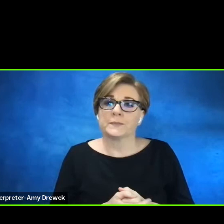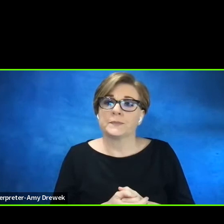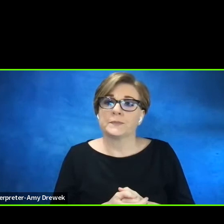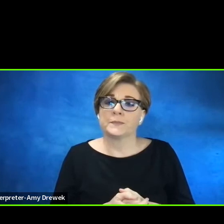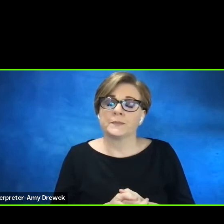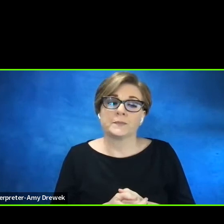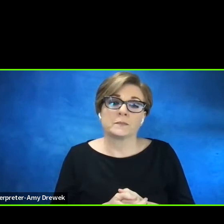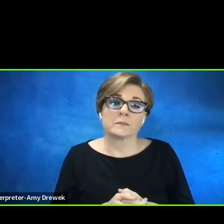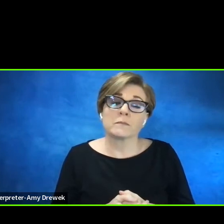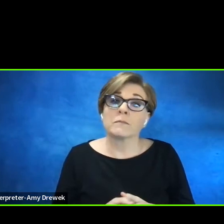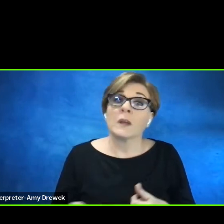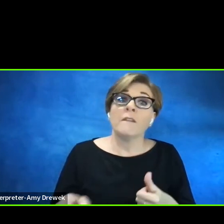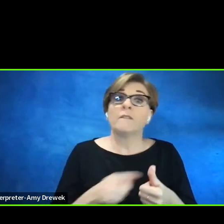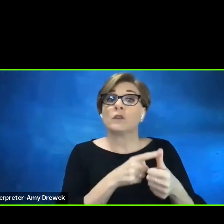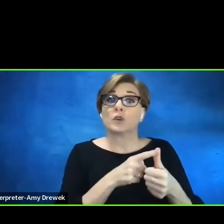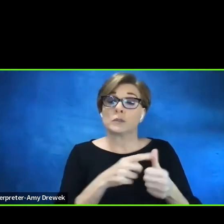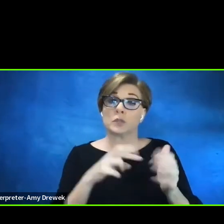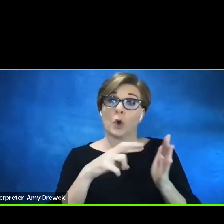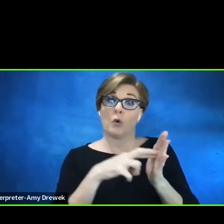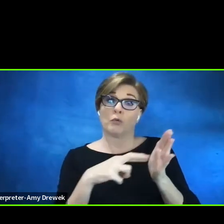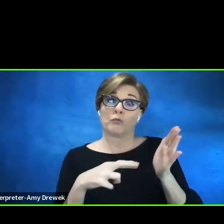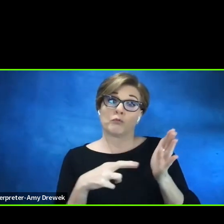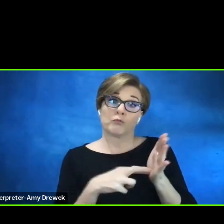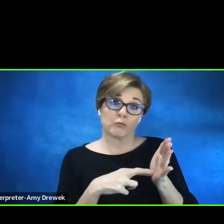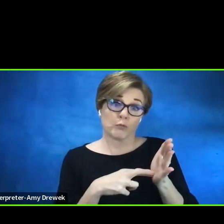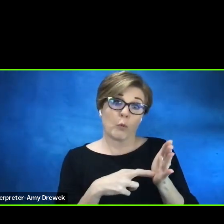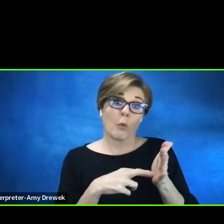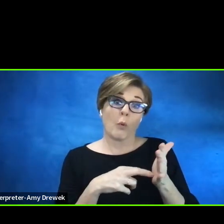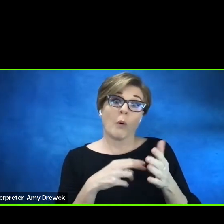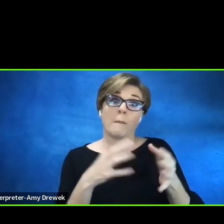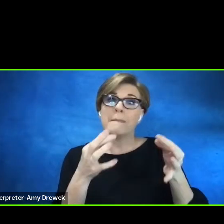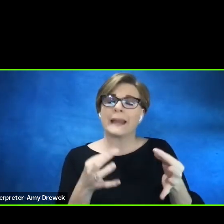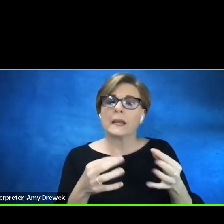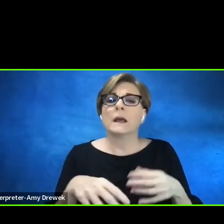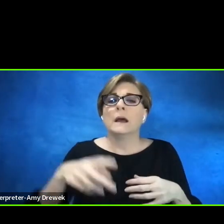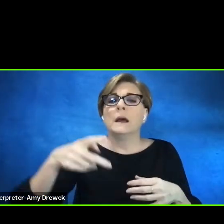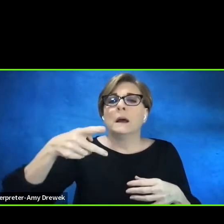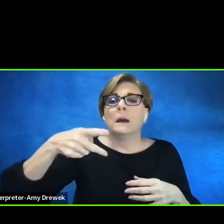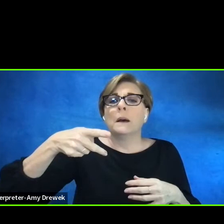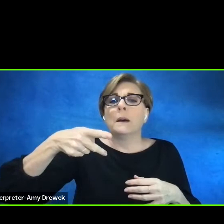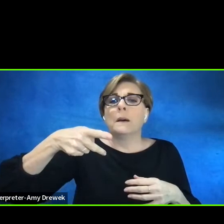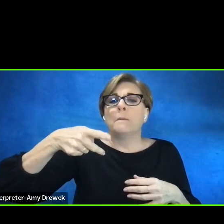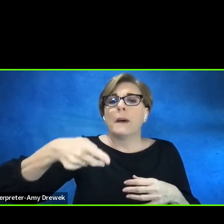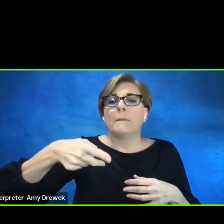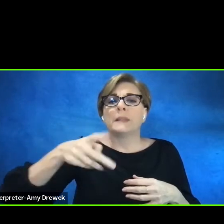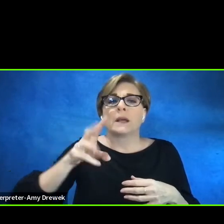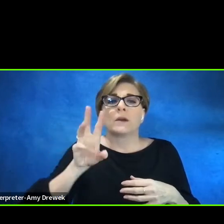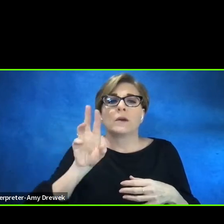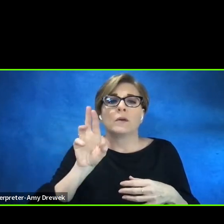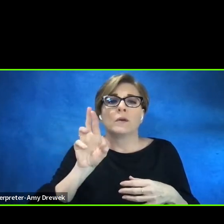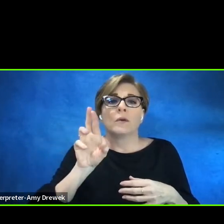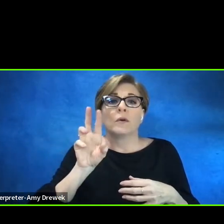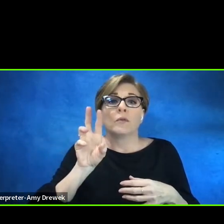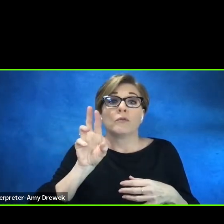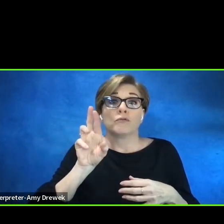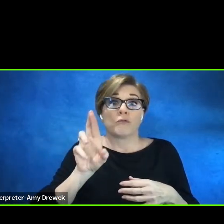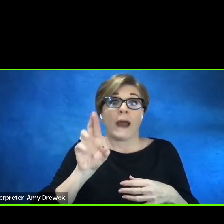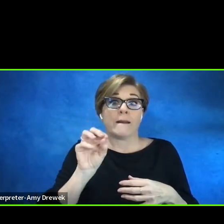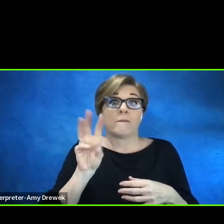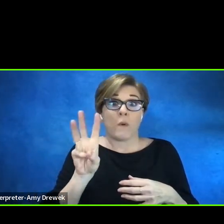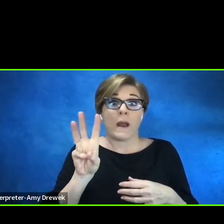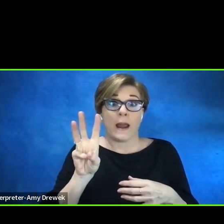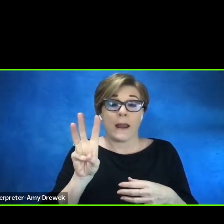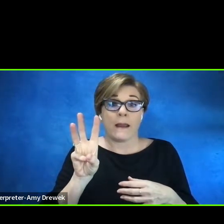We'll start with rulemaking. Public right-of-way accessibility guidelines. Many of you know